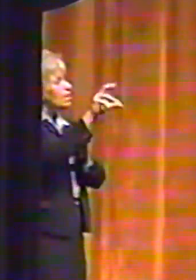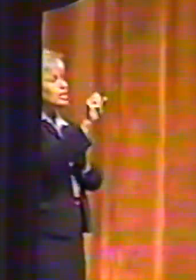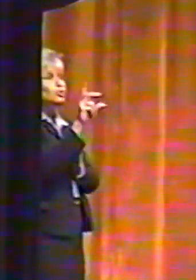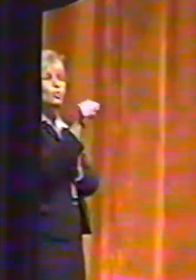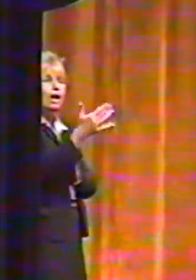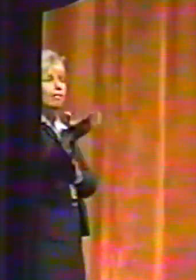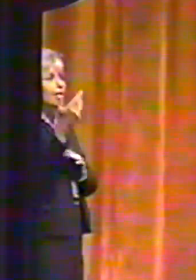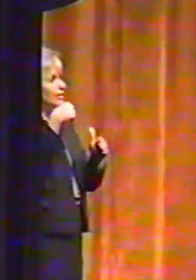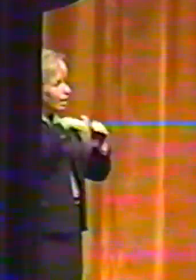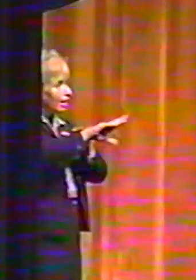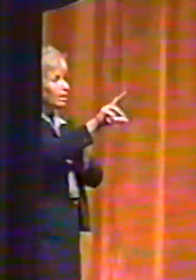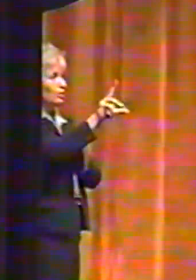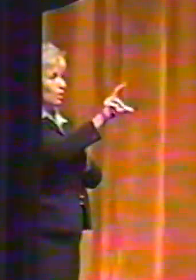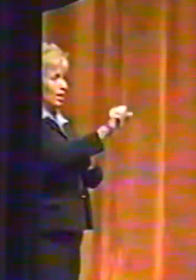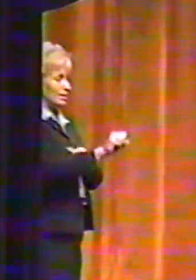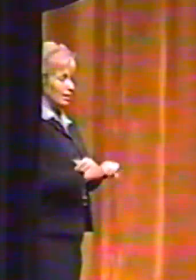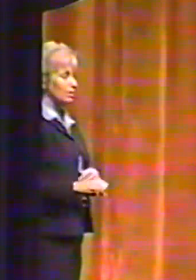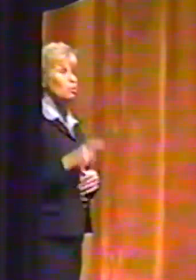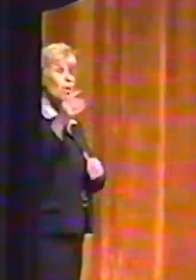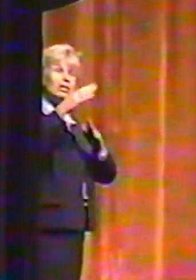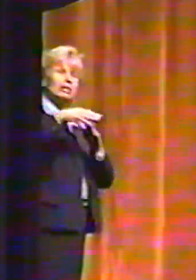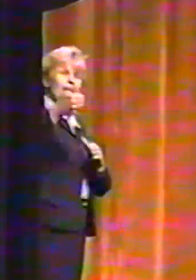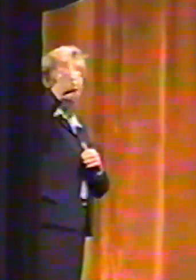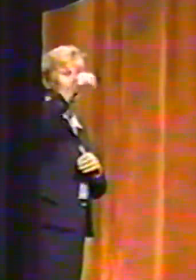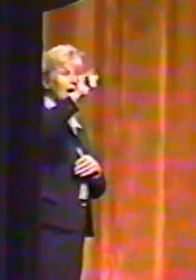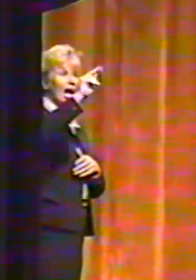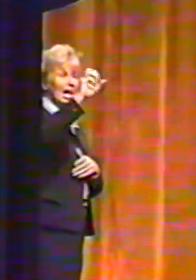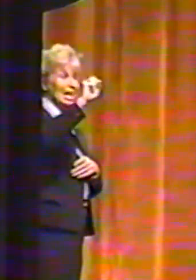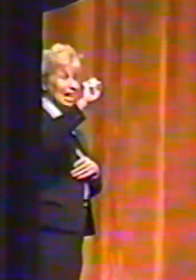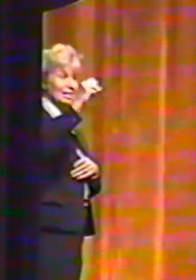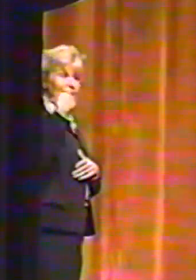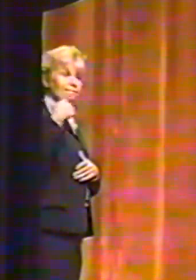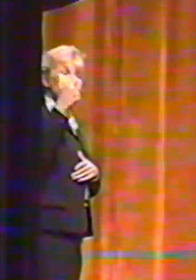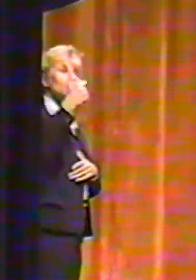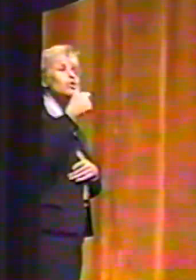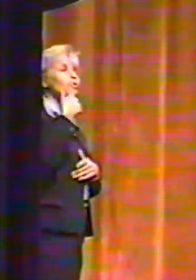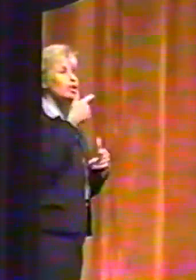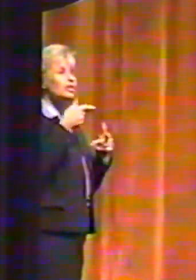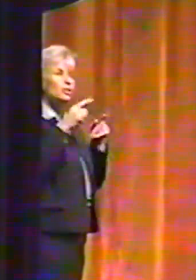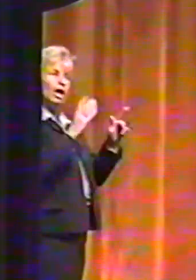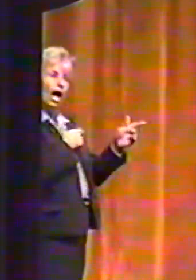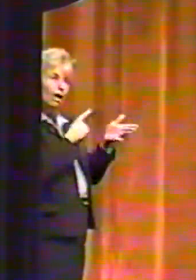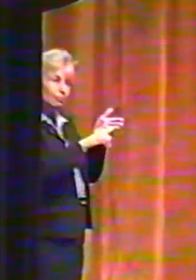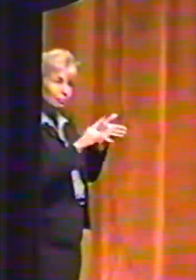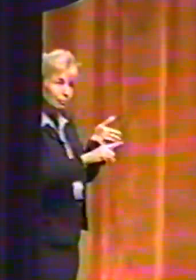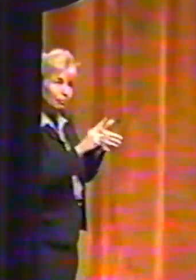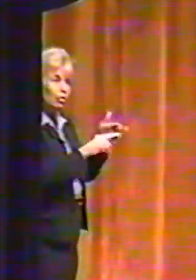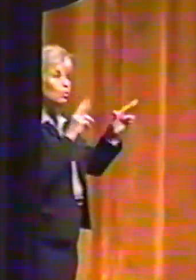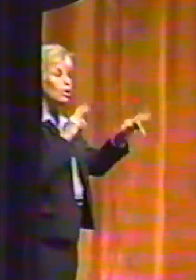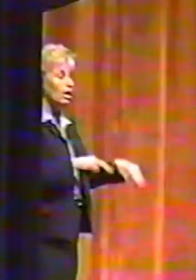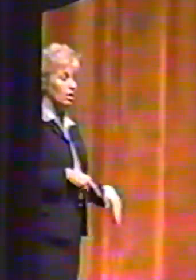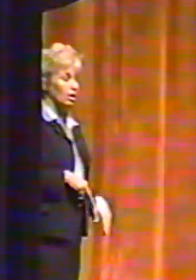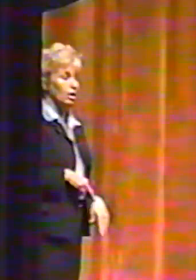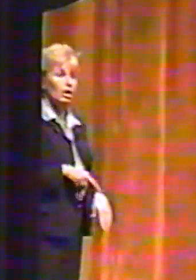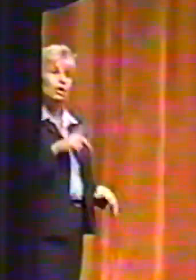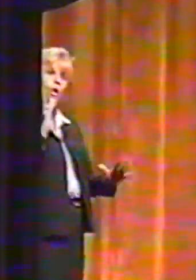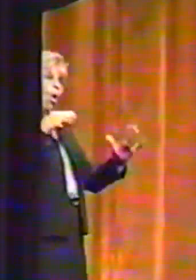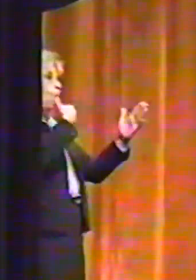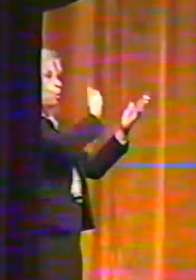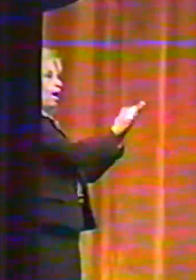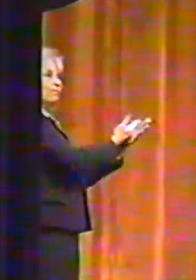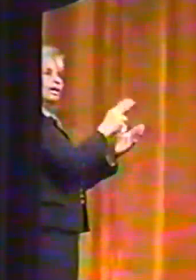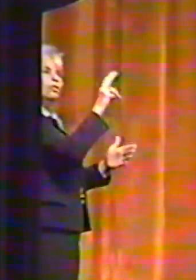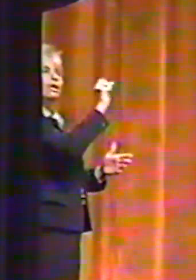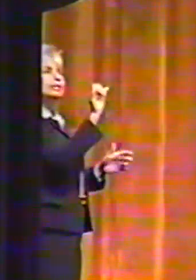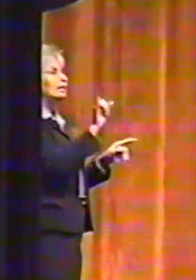States. As one top INS official told us during our reporting, just being in the United States has got to be like gold around